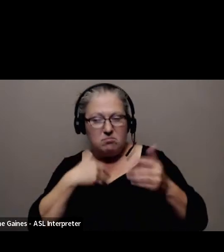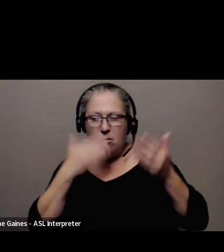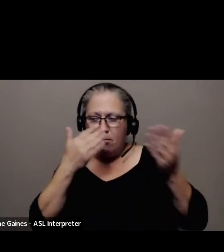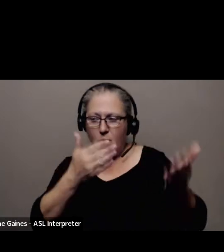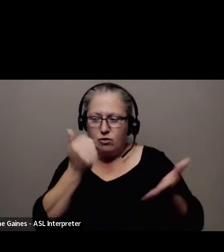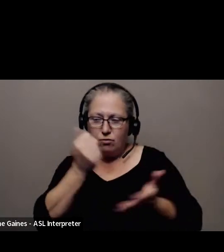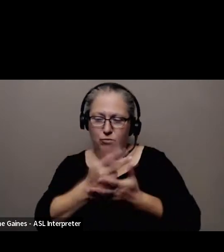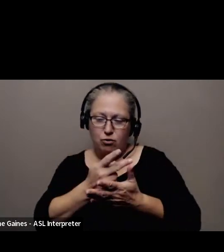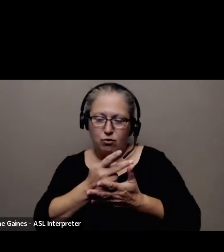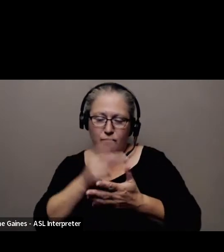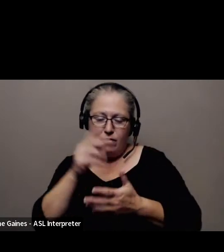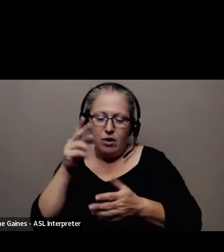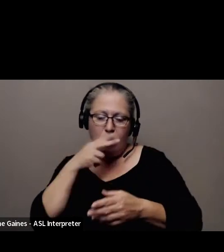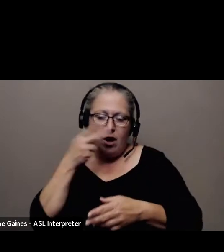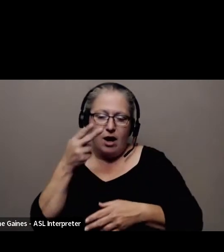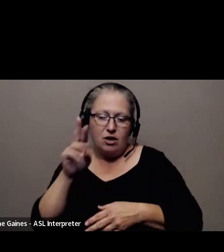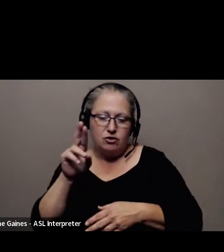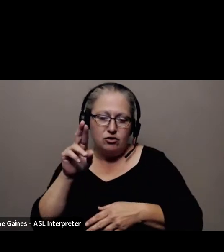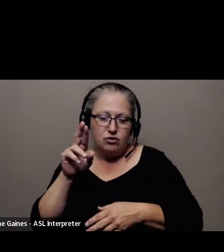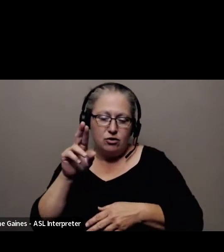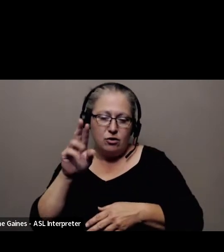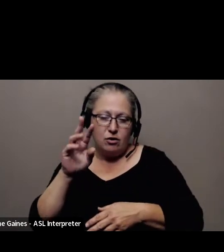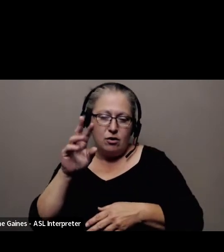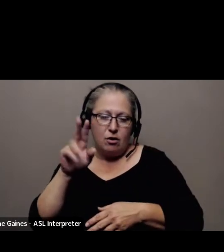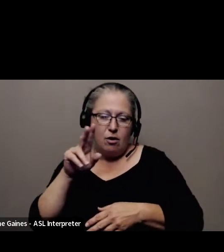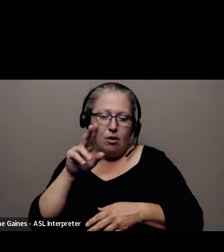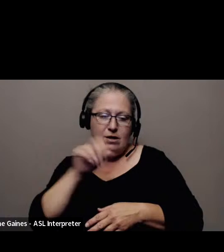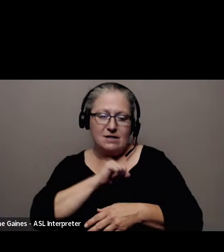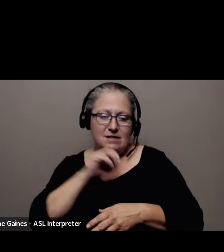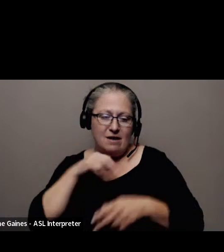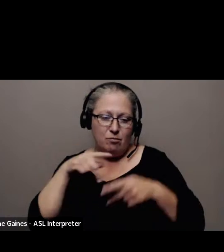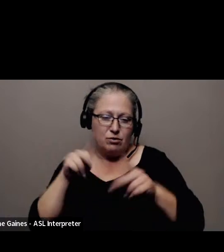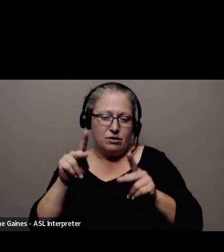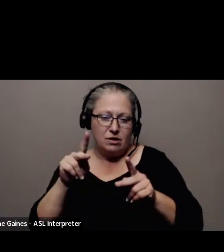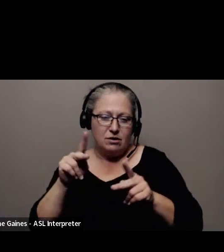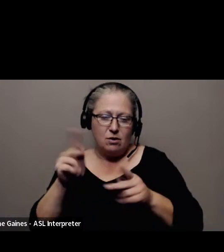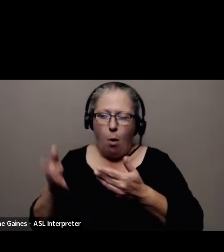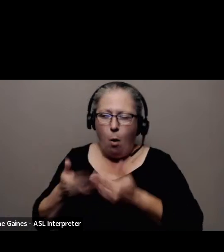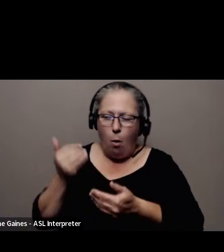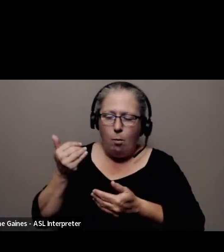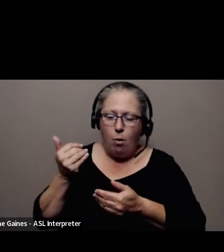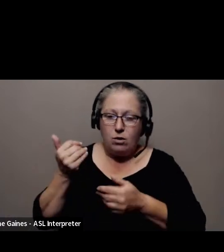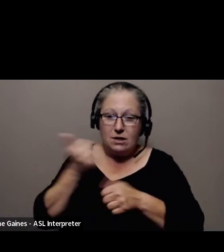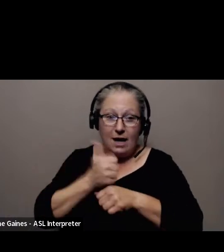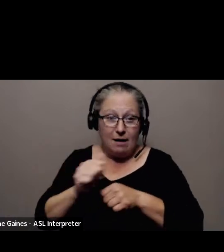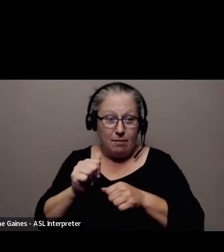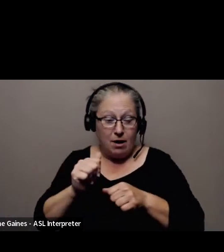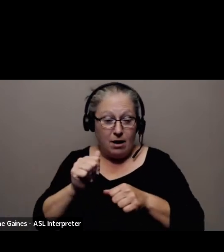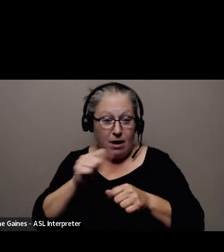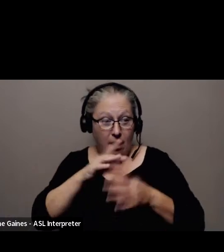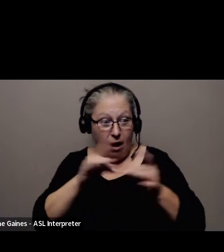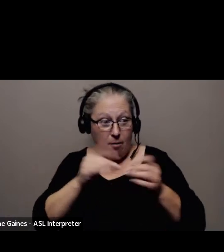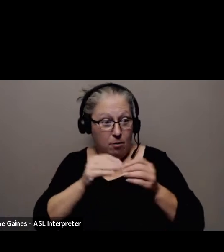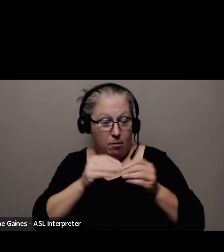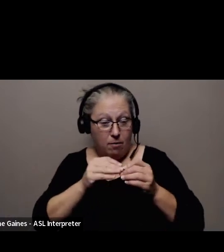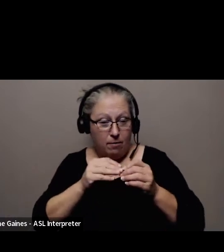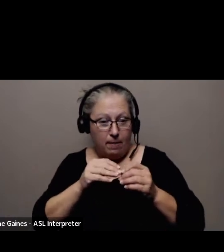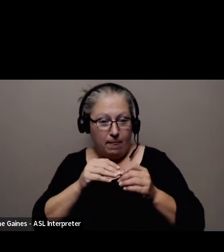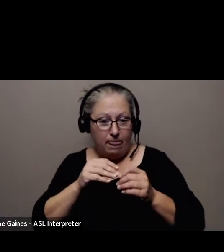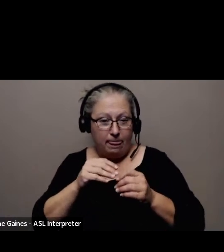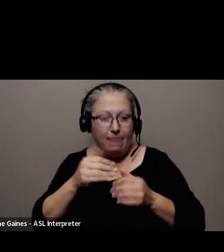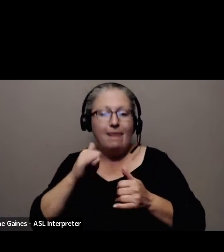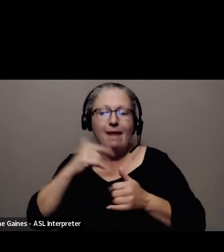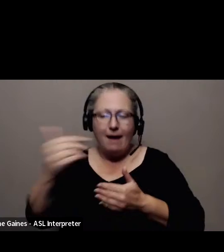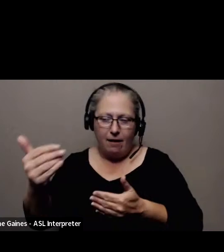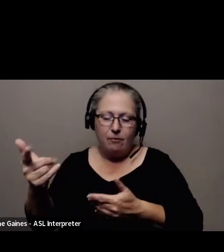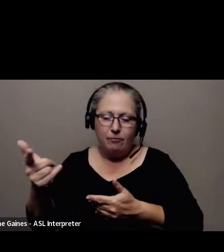to approve the human resources personnel consent agenda. Almost. Hold on one sec. Anybody on public comment? No? Okay, now